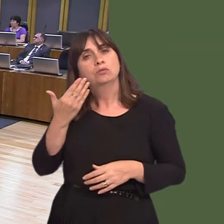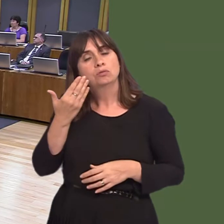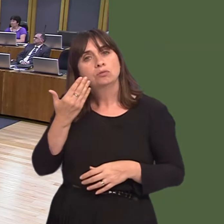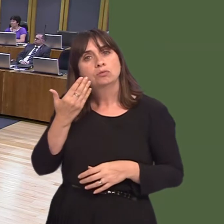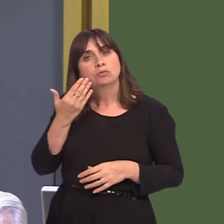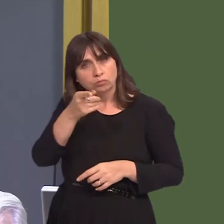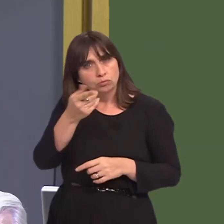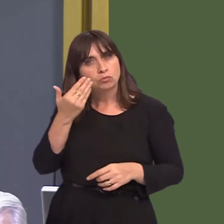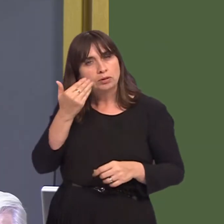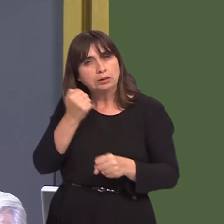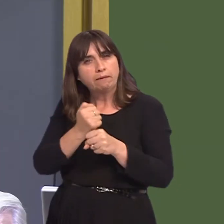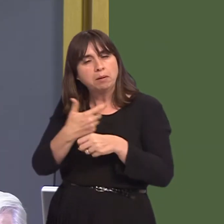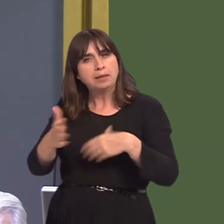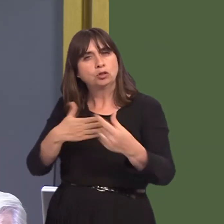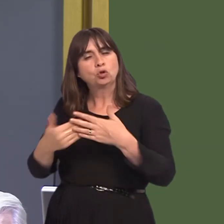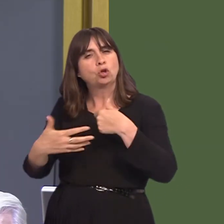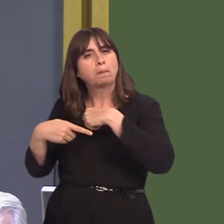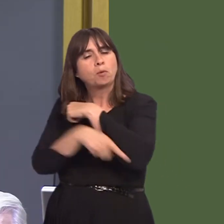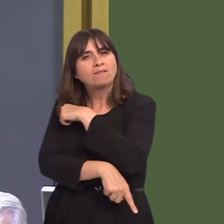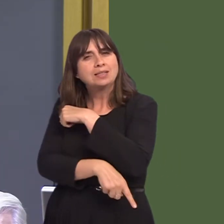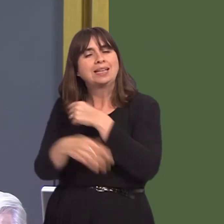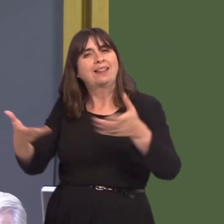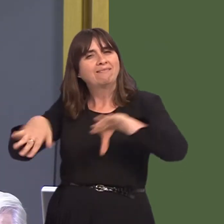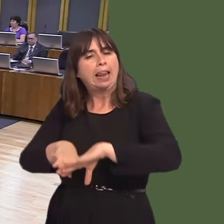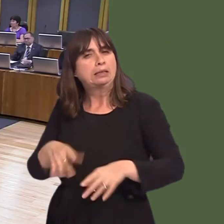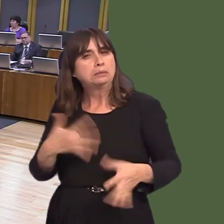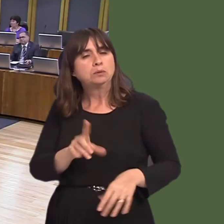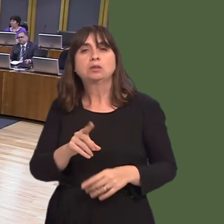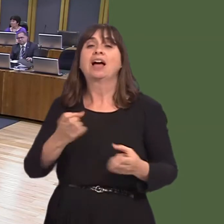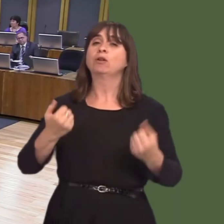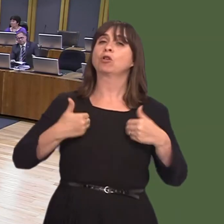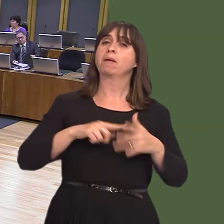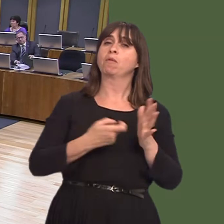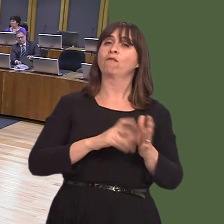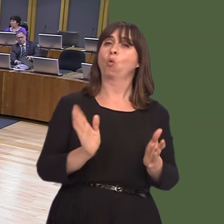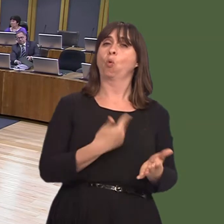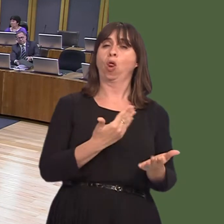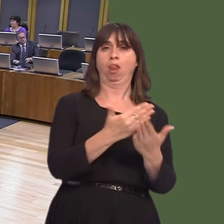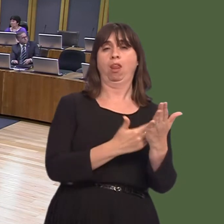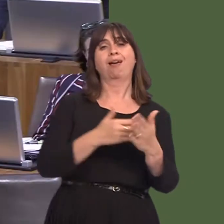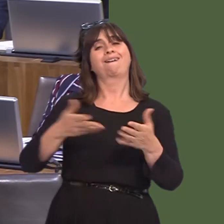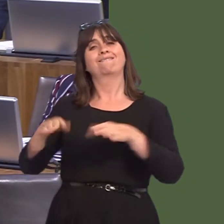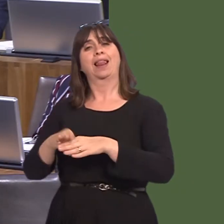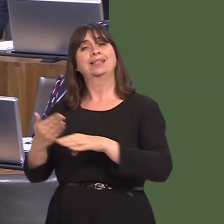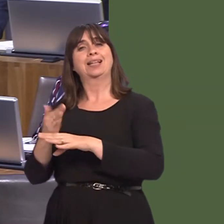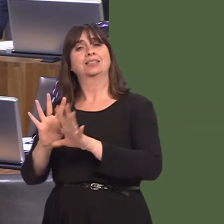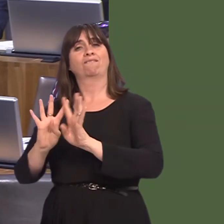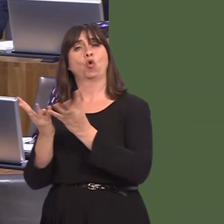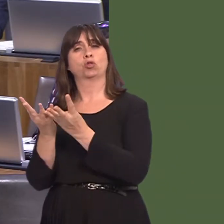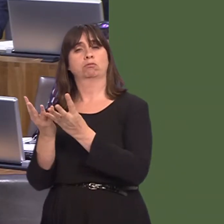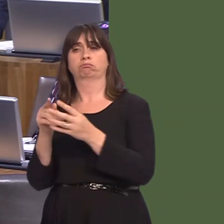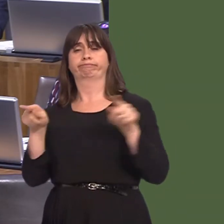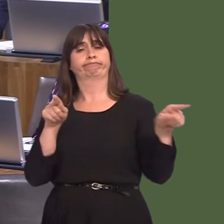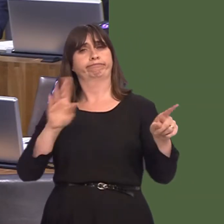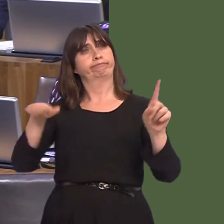has taken to help tackle poverty in Valley's communities? Well, if we look at Prosperity for All, the Valley's task force, for example, they are about improving